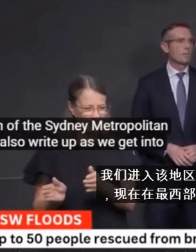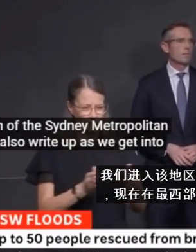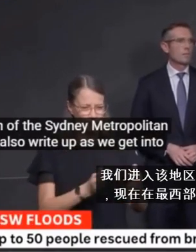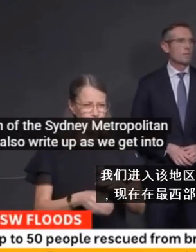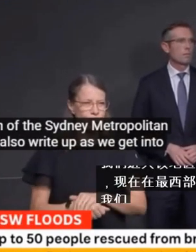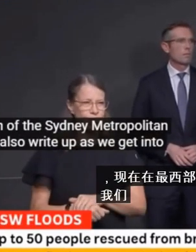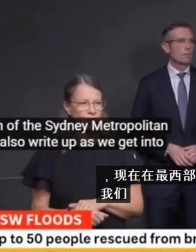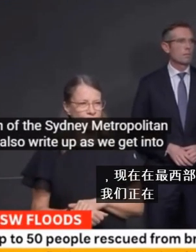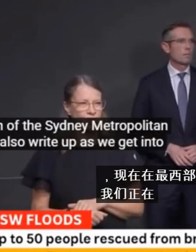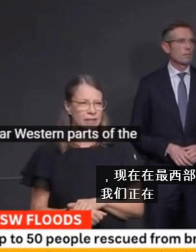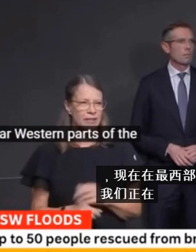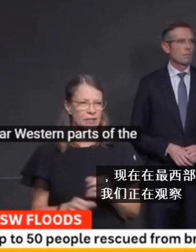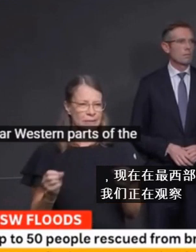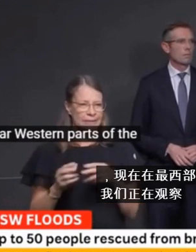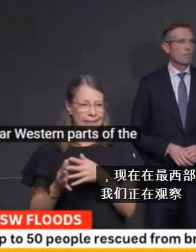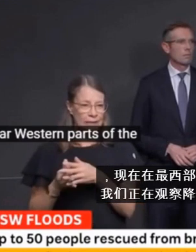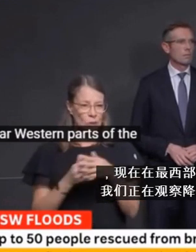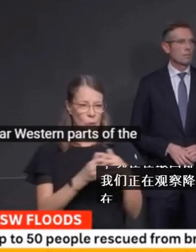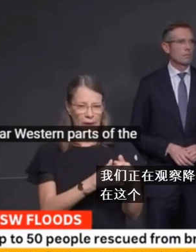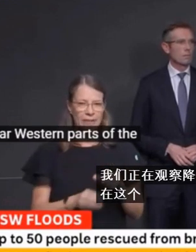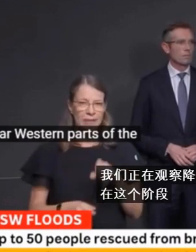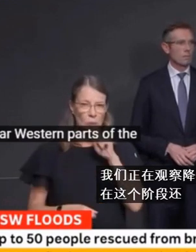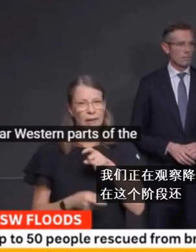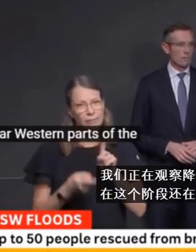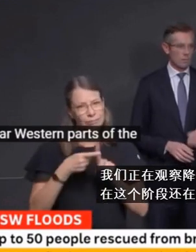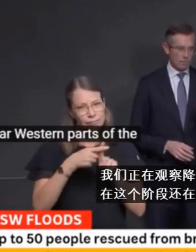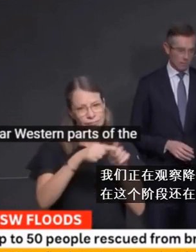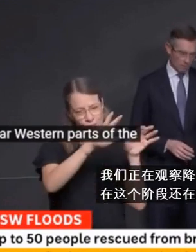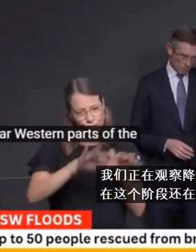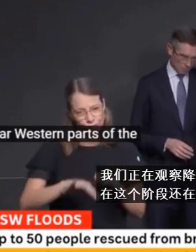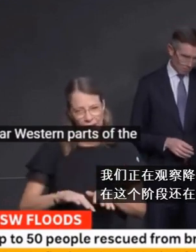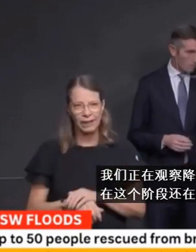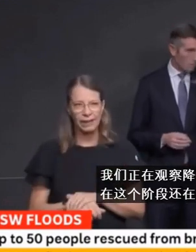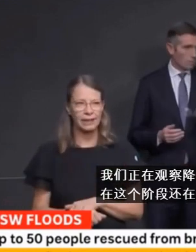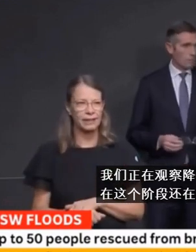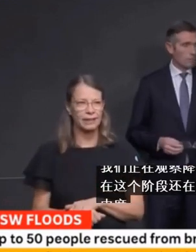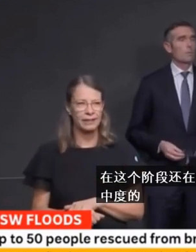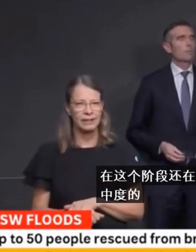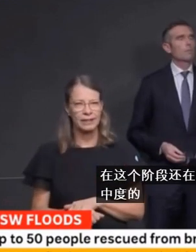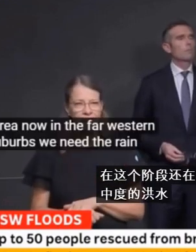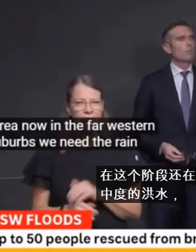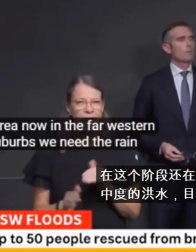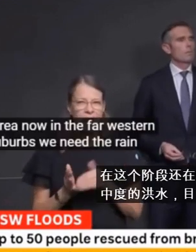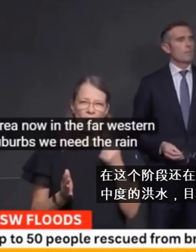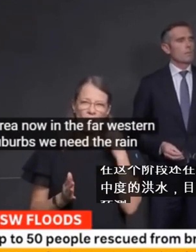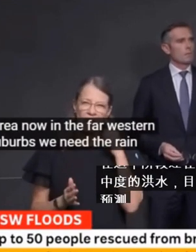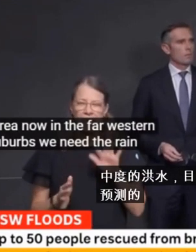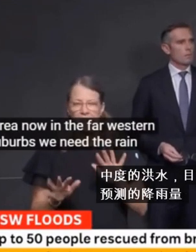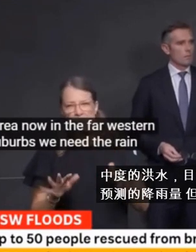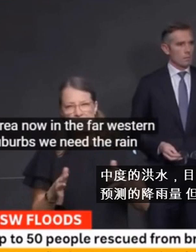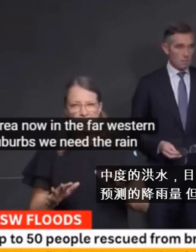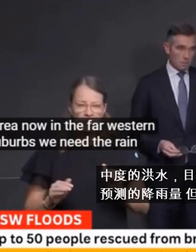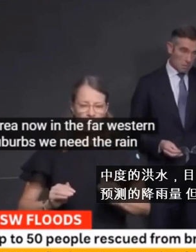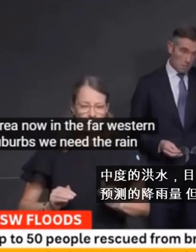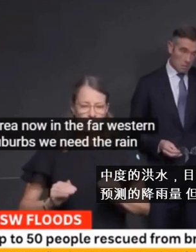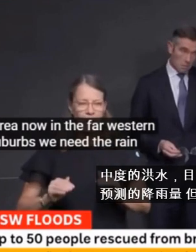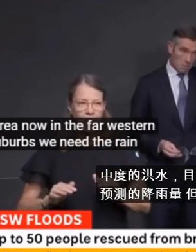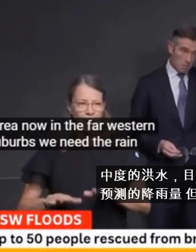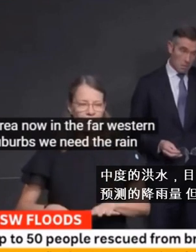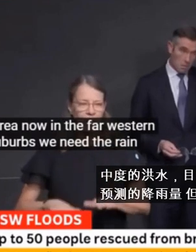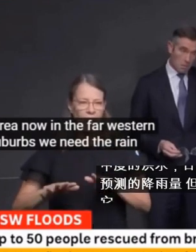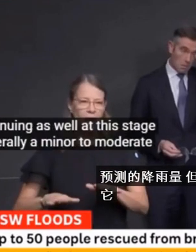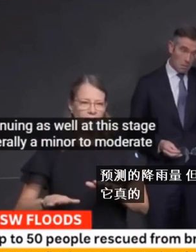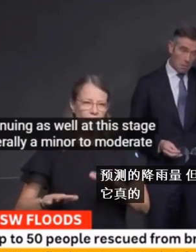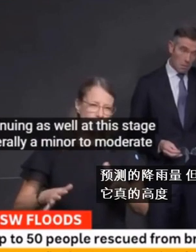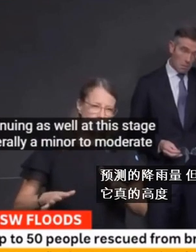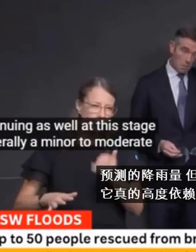western suburbs, we're looking at the rain continuing as well. At this stage, generally a minor to moderate flooding with the current forecast rainfall, but as I